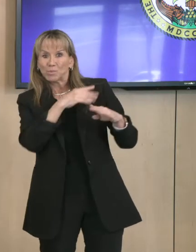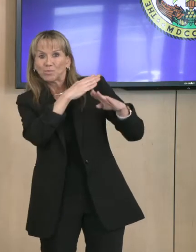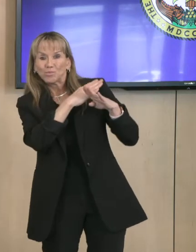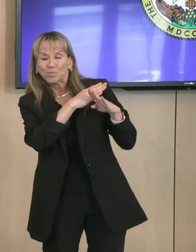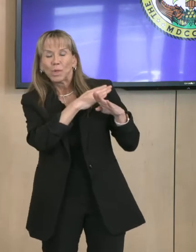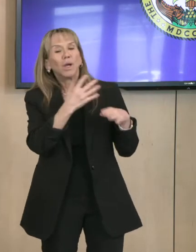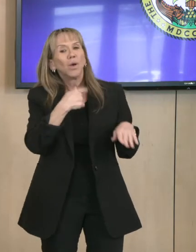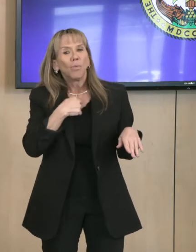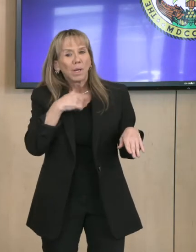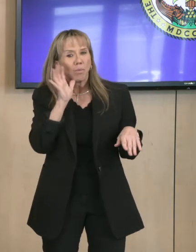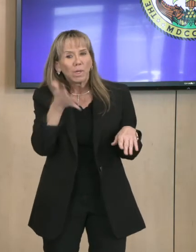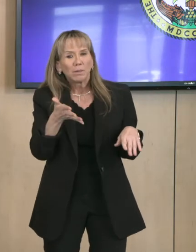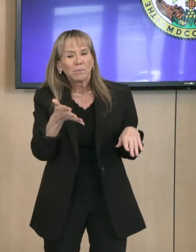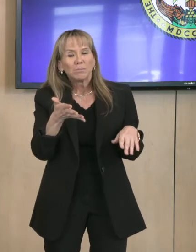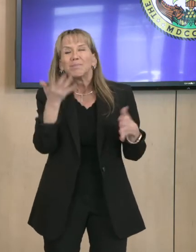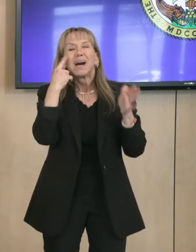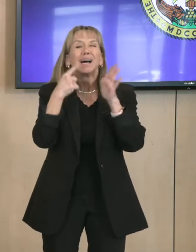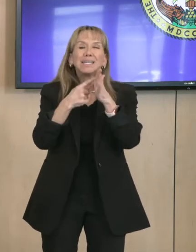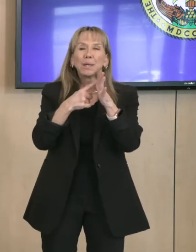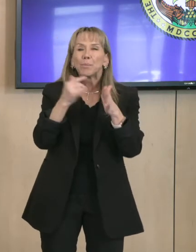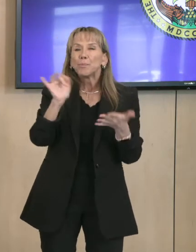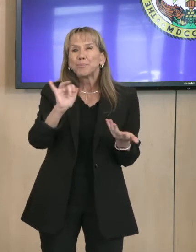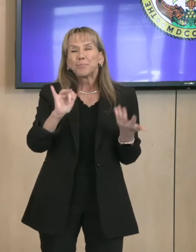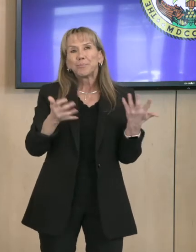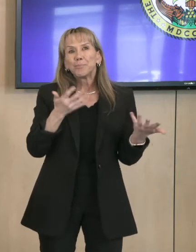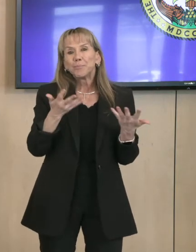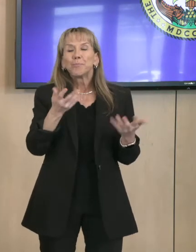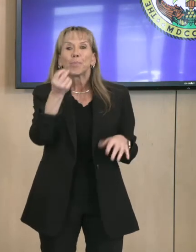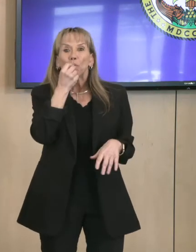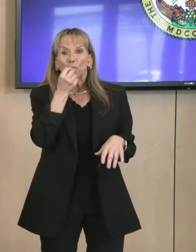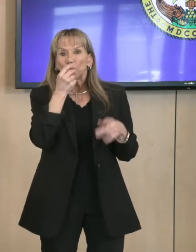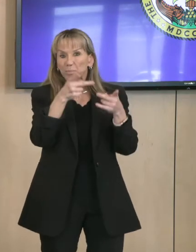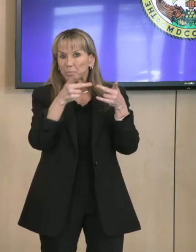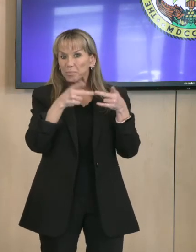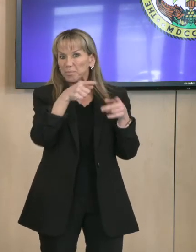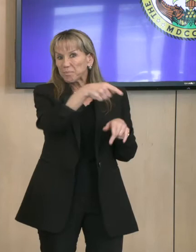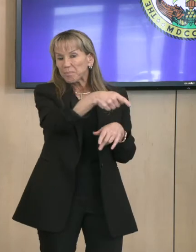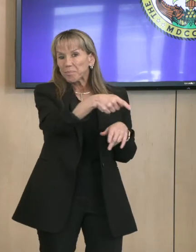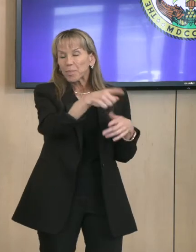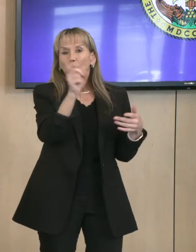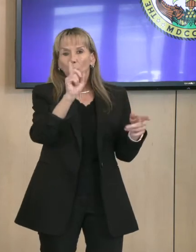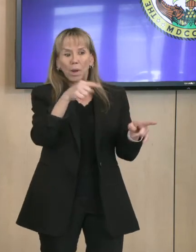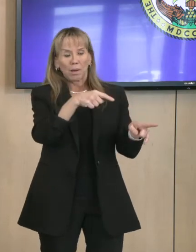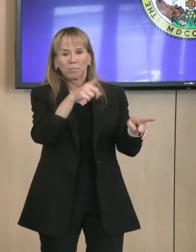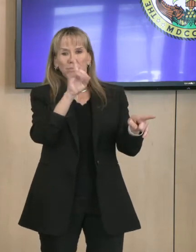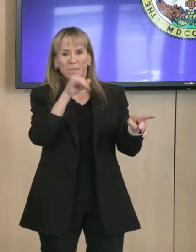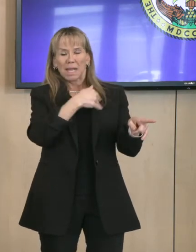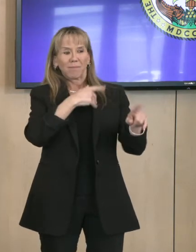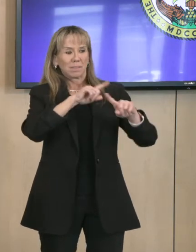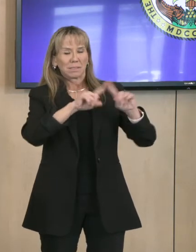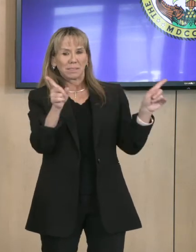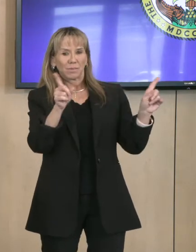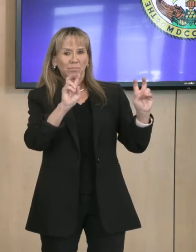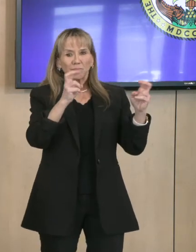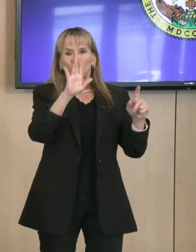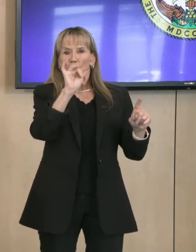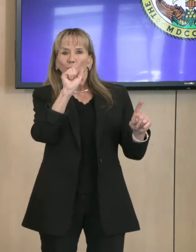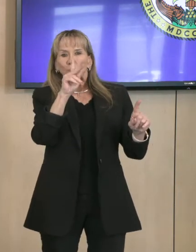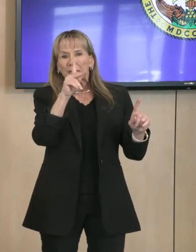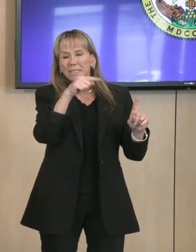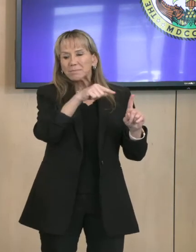then we will do so. An example would be a food location in which there was a different risk to specific